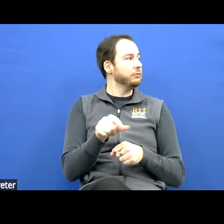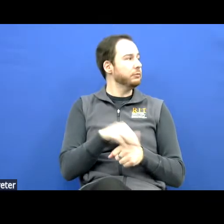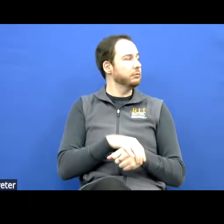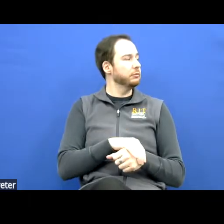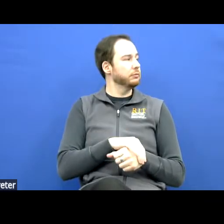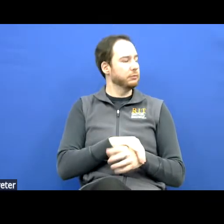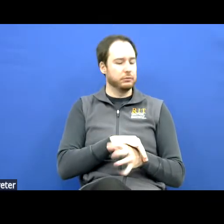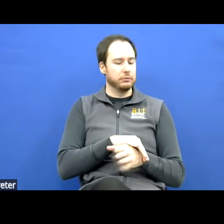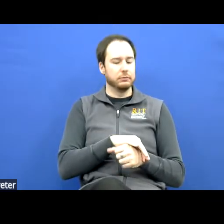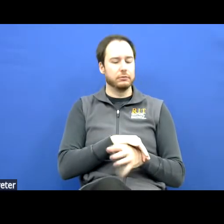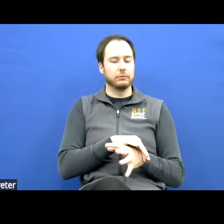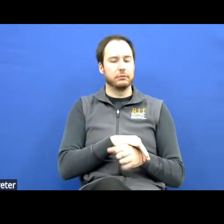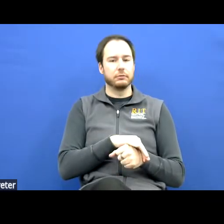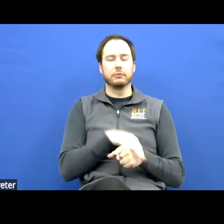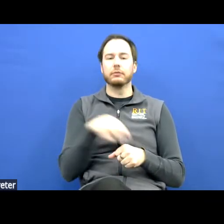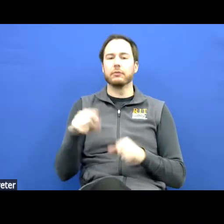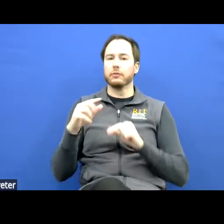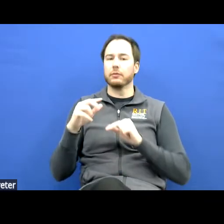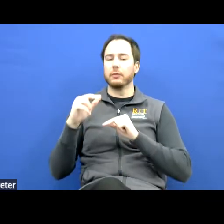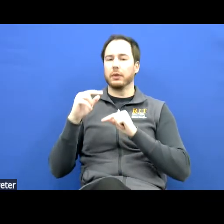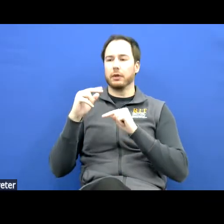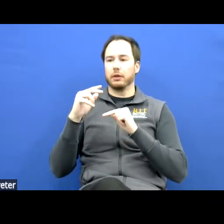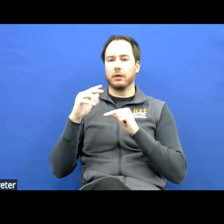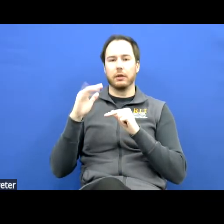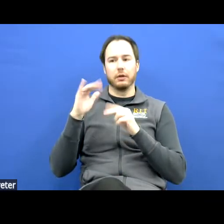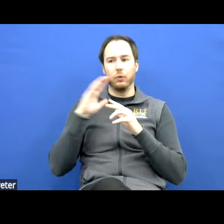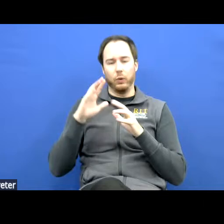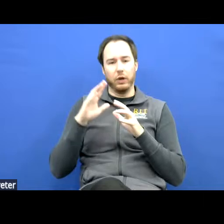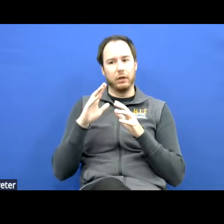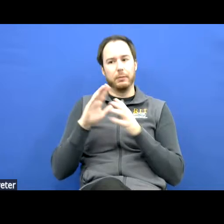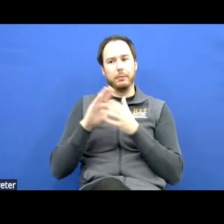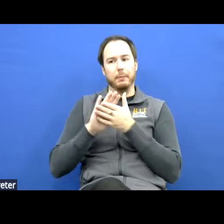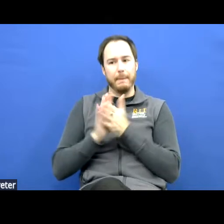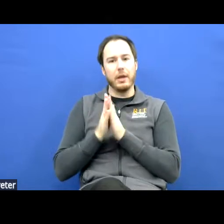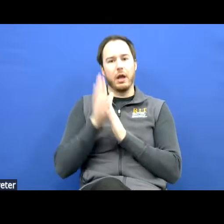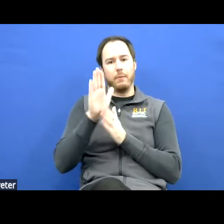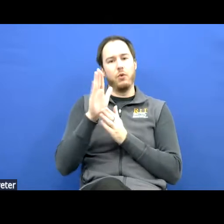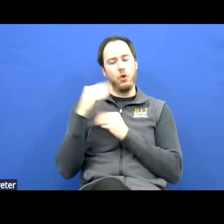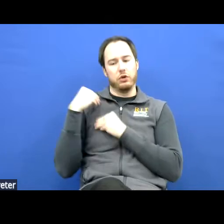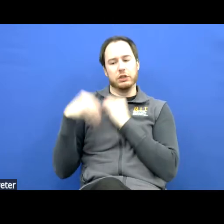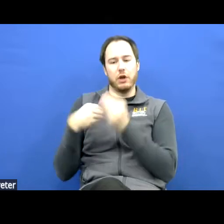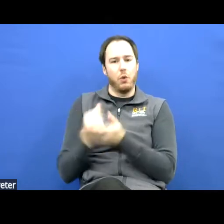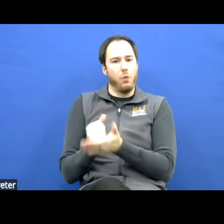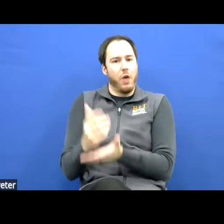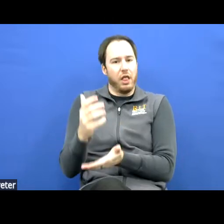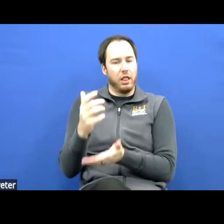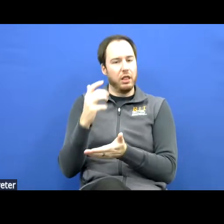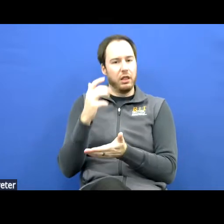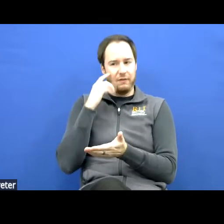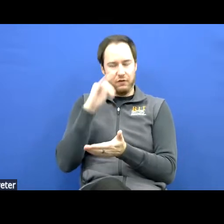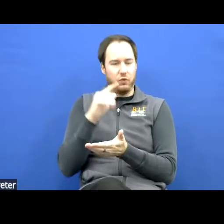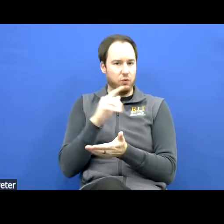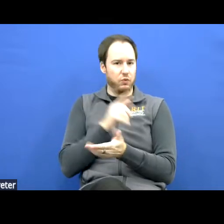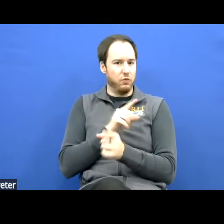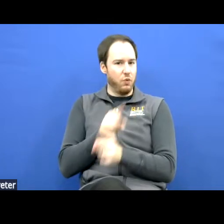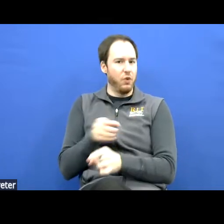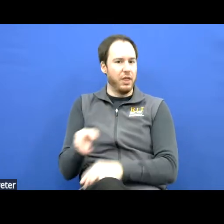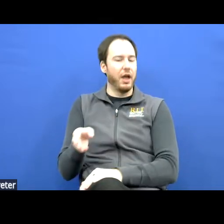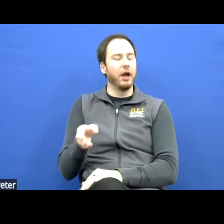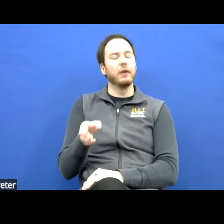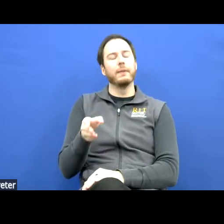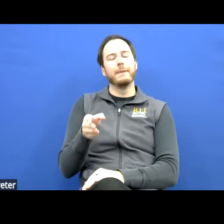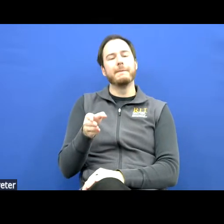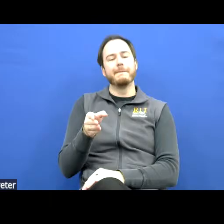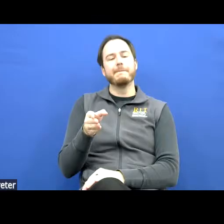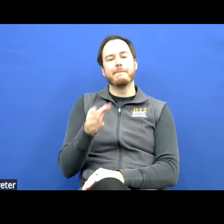you know, building generational wealth. Right. And then there's also, again, some